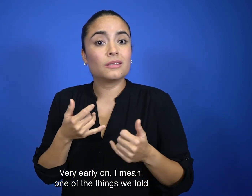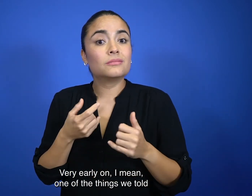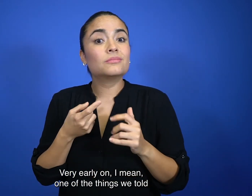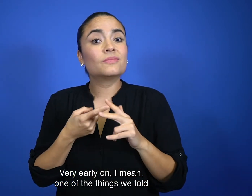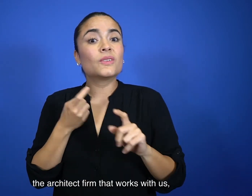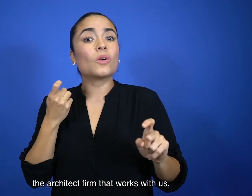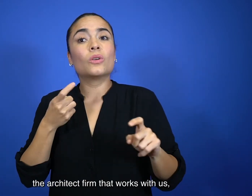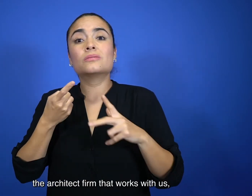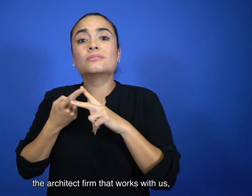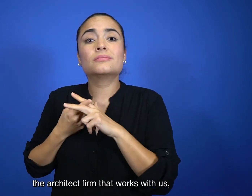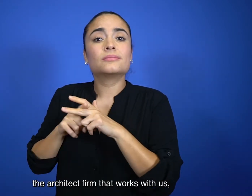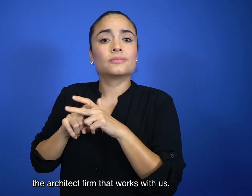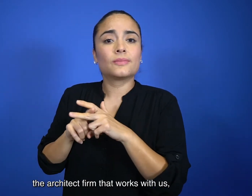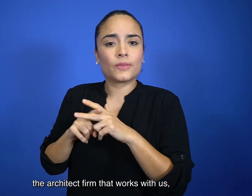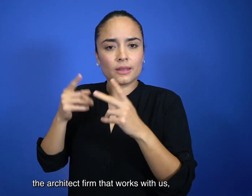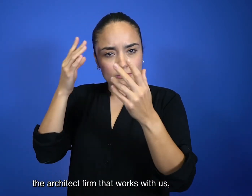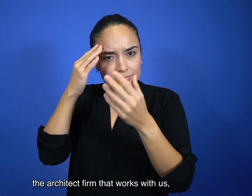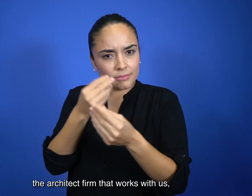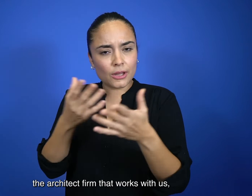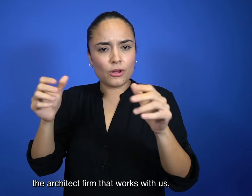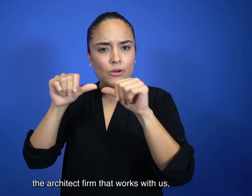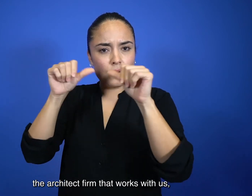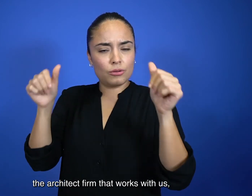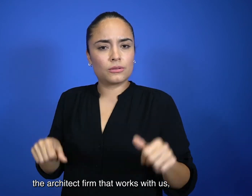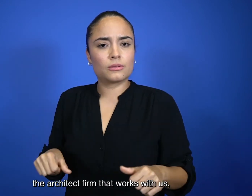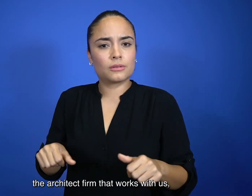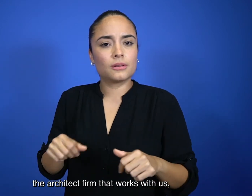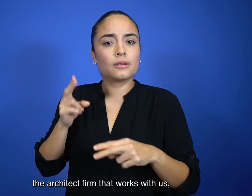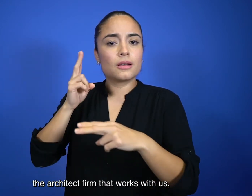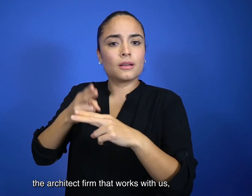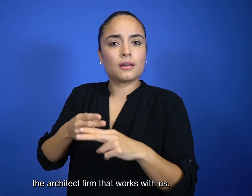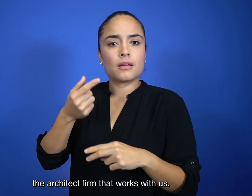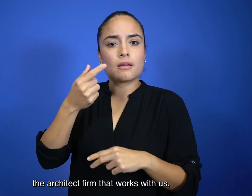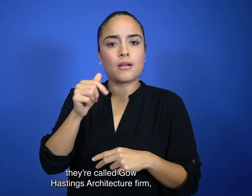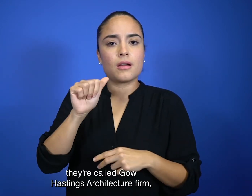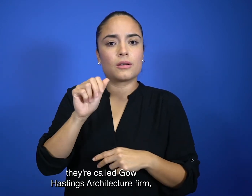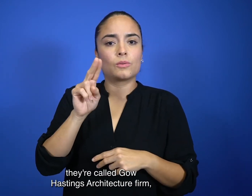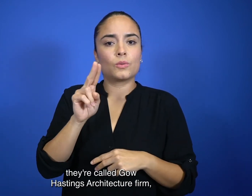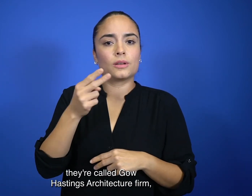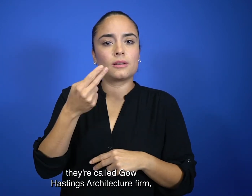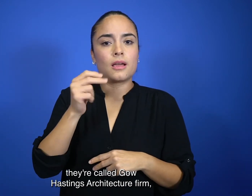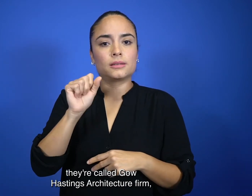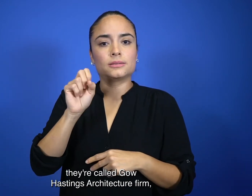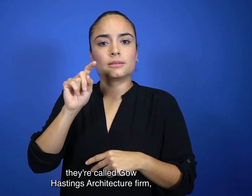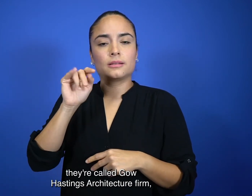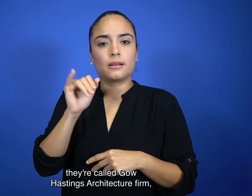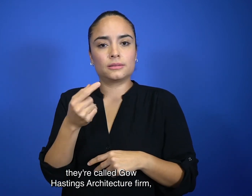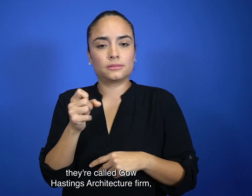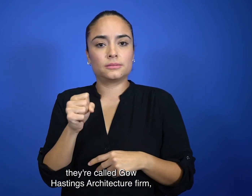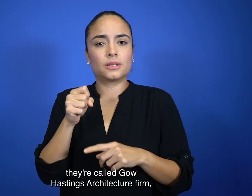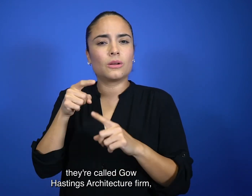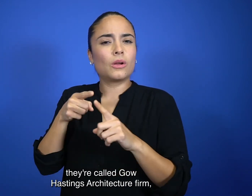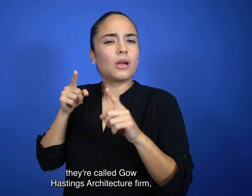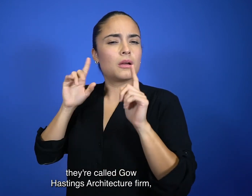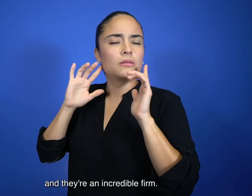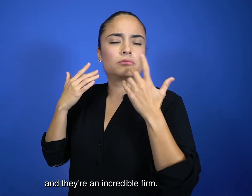told the architect firm that works with us, they're called Gow Hastings architect firm, and